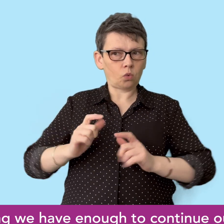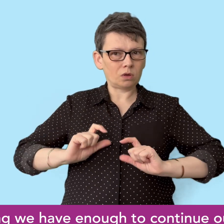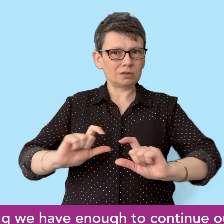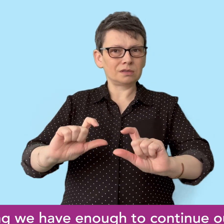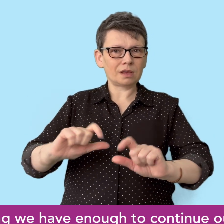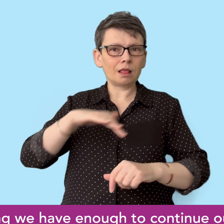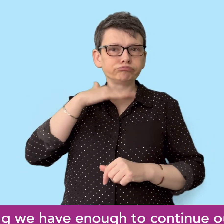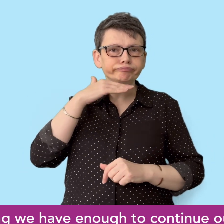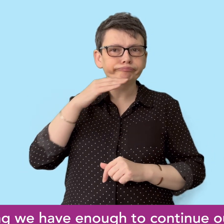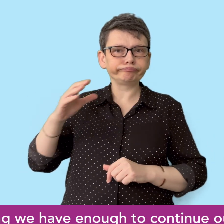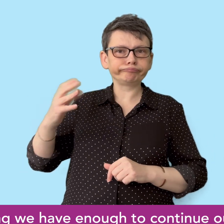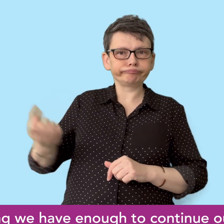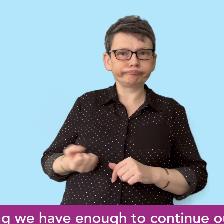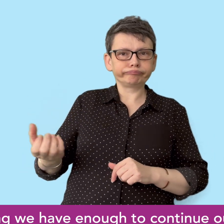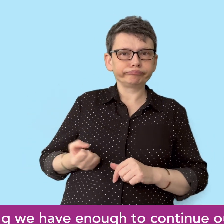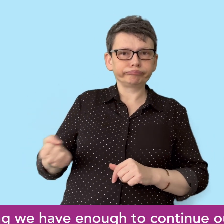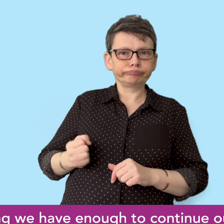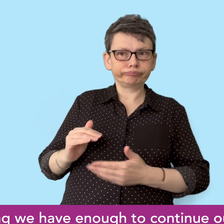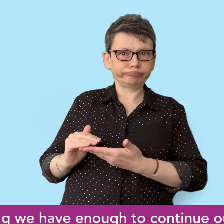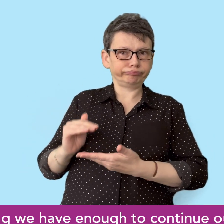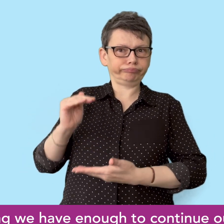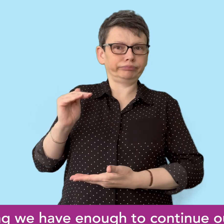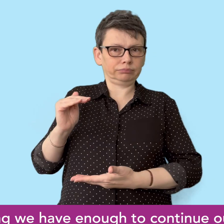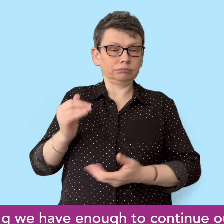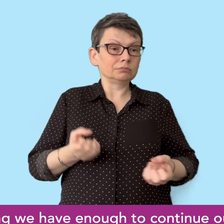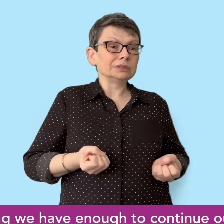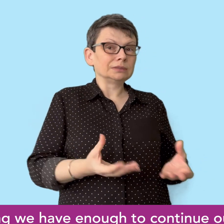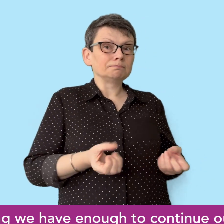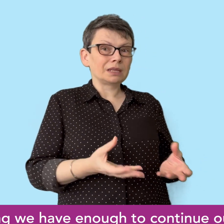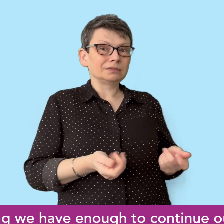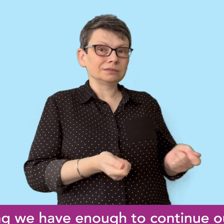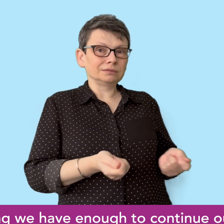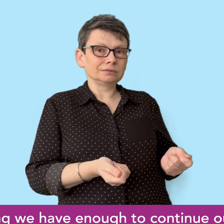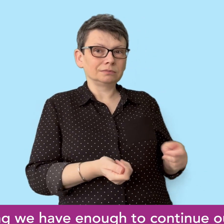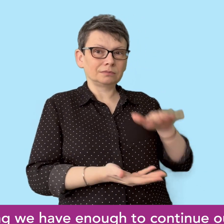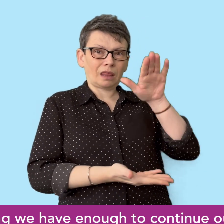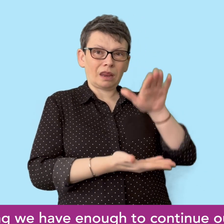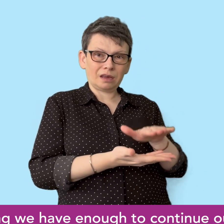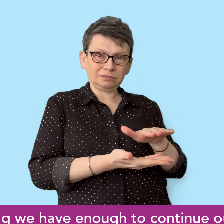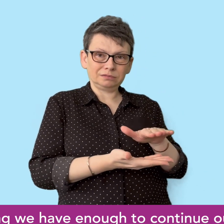ensuring we have enough to continue our services and keeping expenditure less than